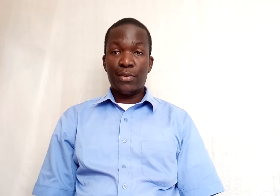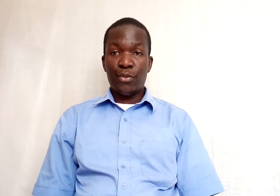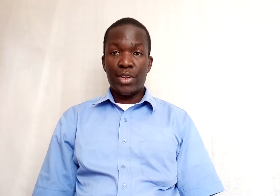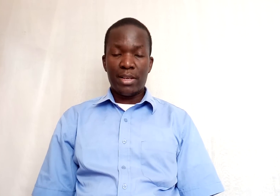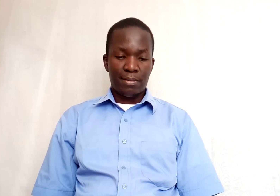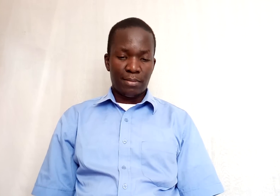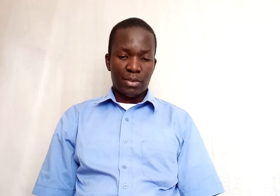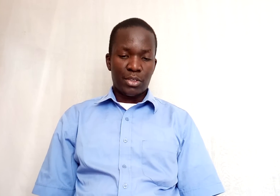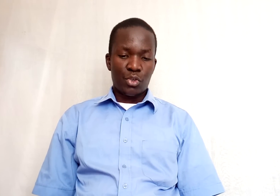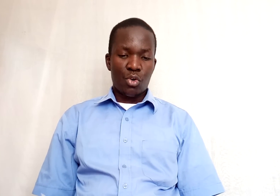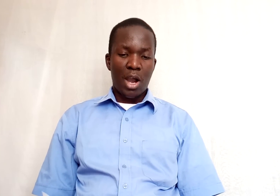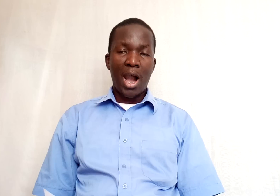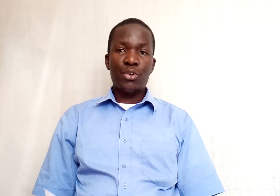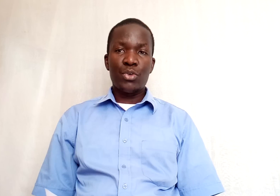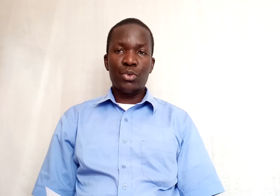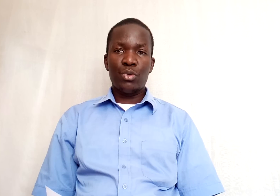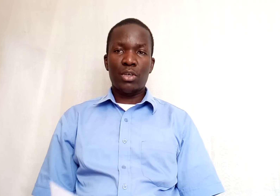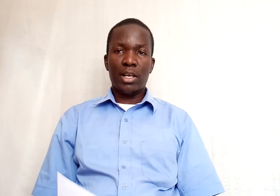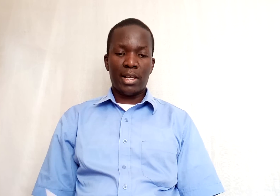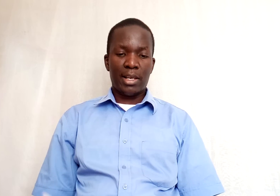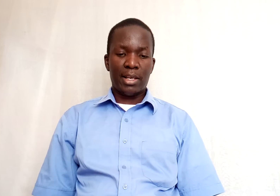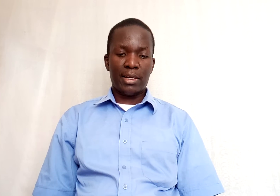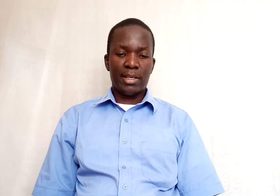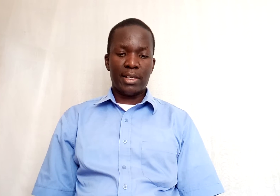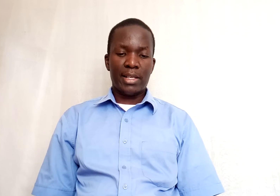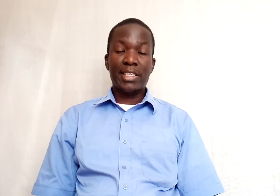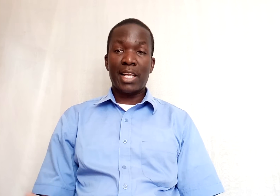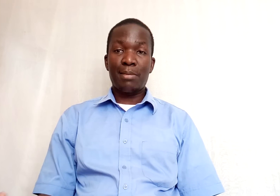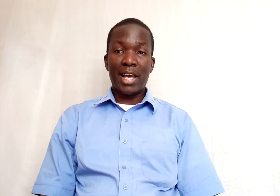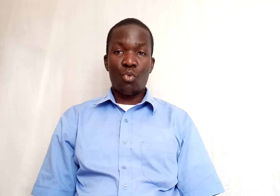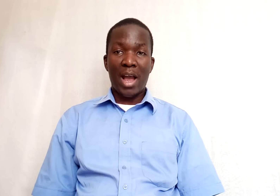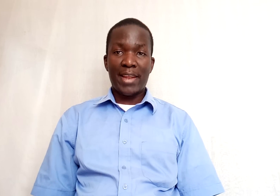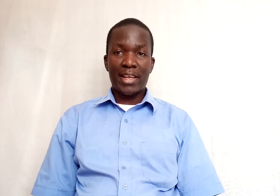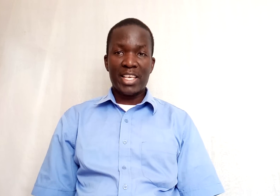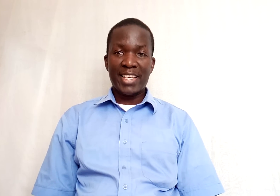food. So how do you describe that word eat?